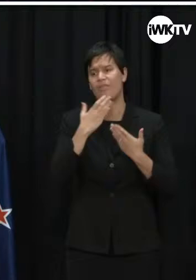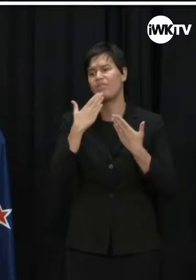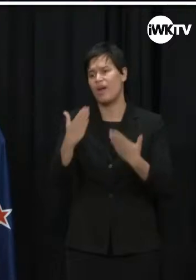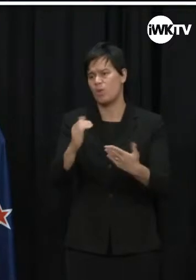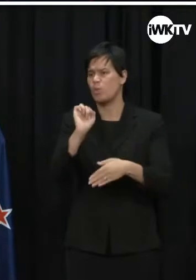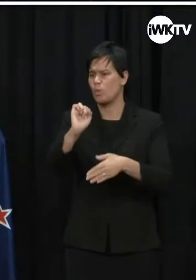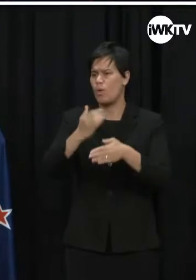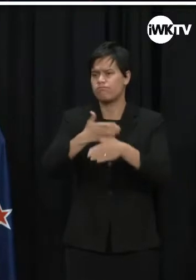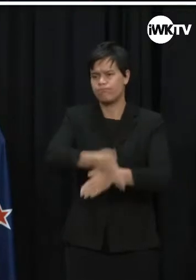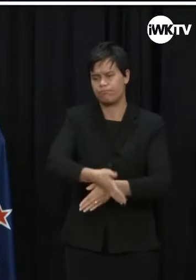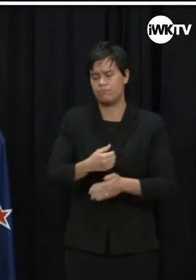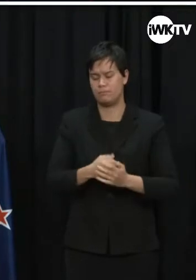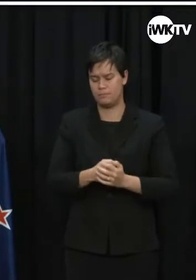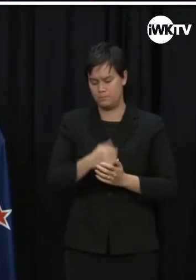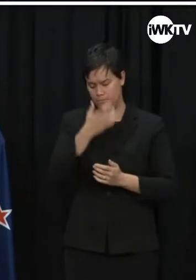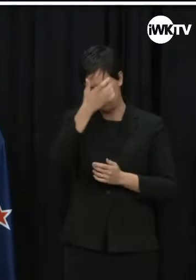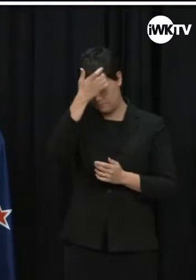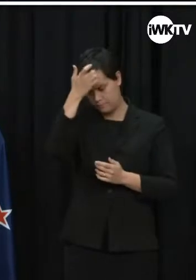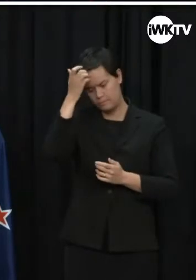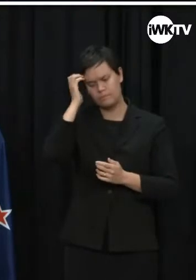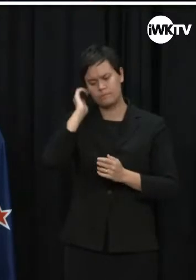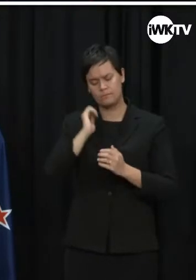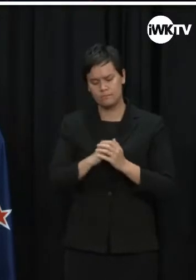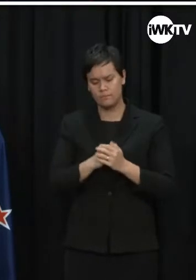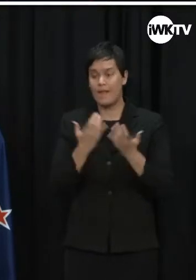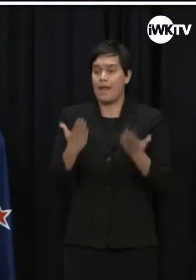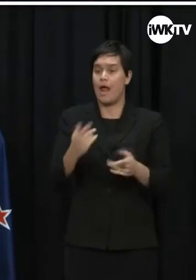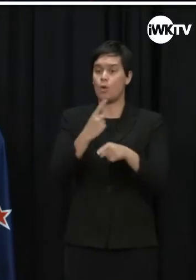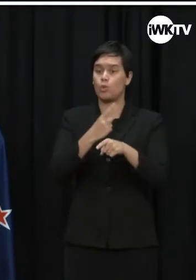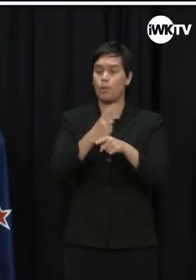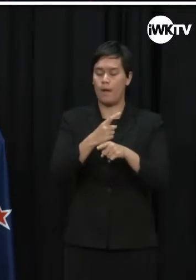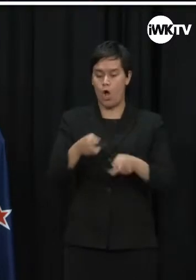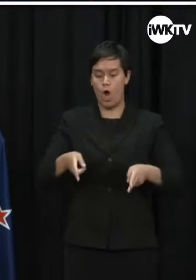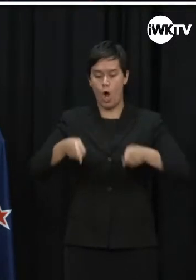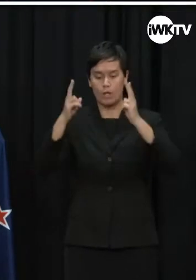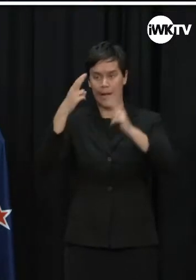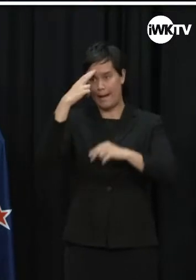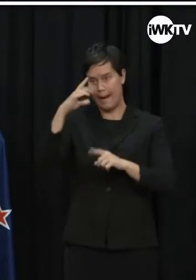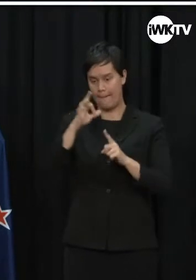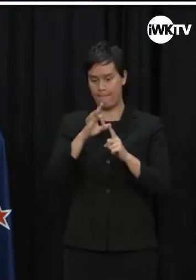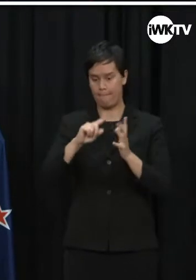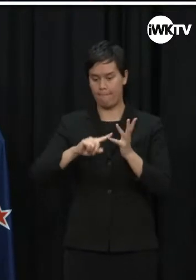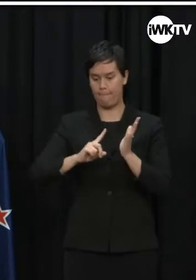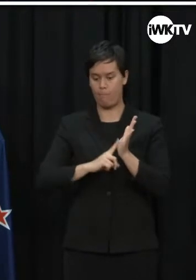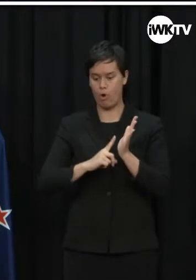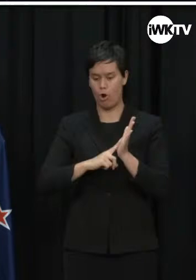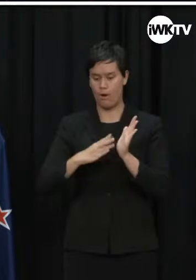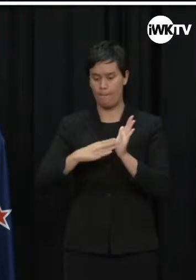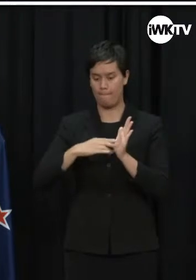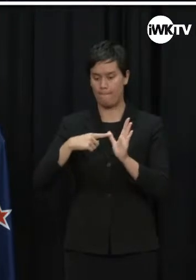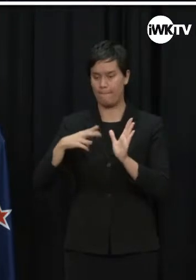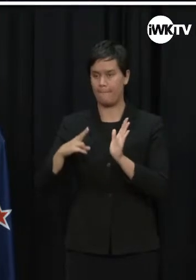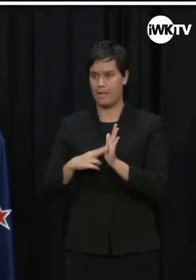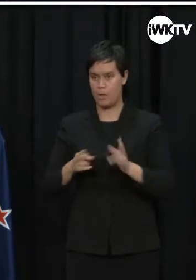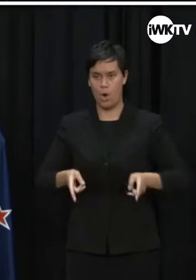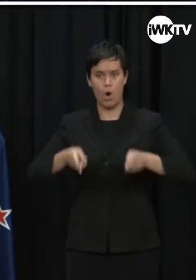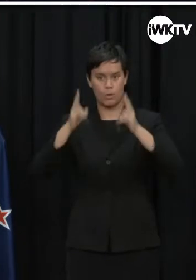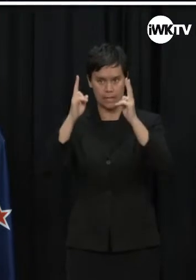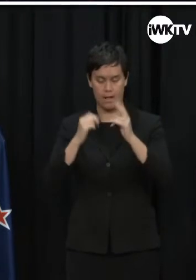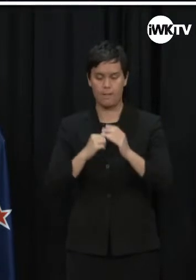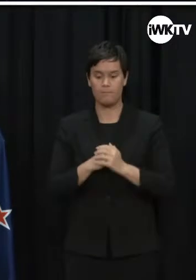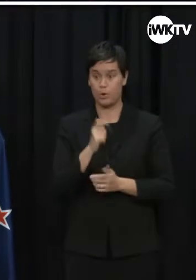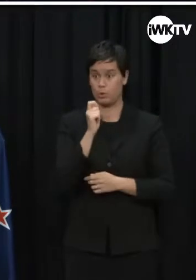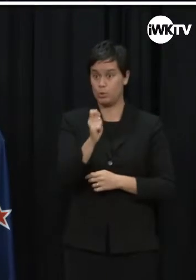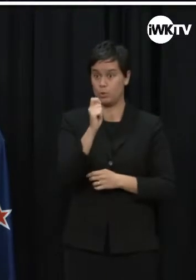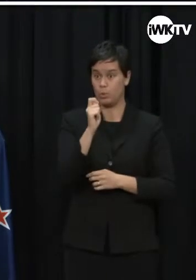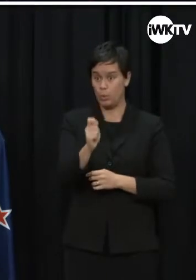quick update on the Pullman Managed Isolation Facility. This morning the Pullman did begin receiving its first